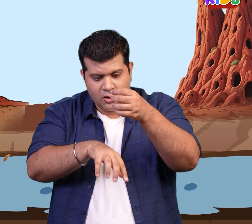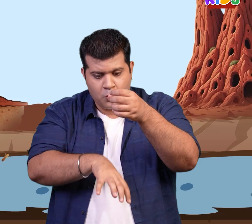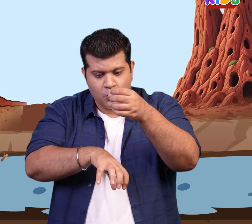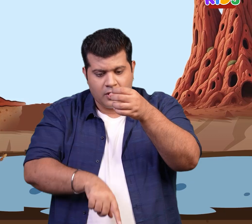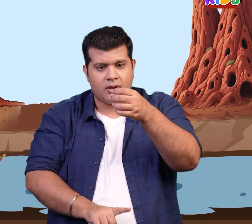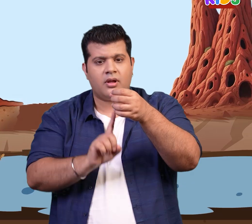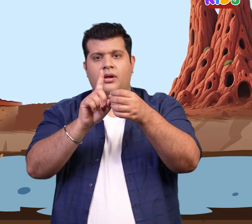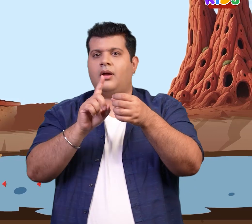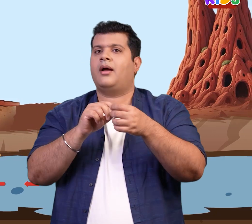groundwater.